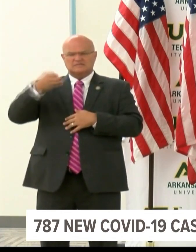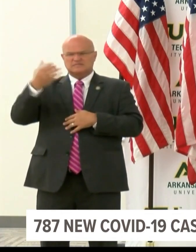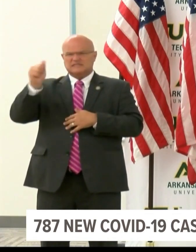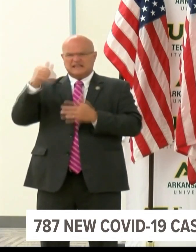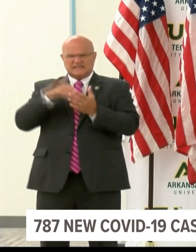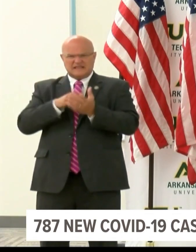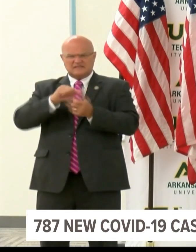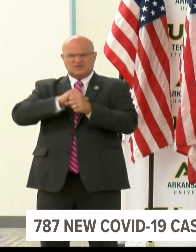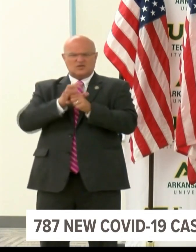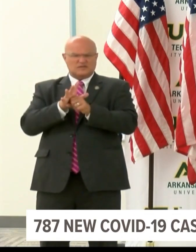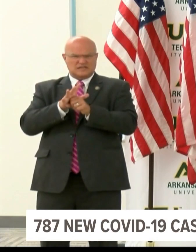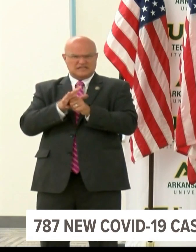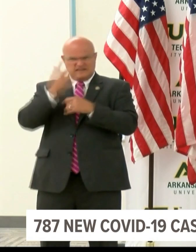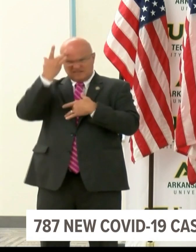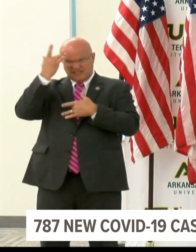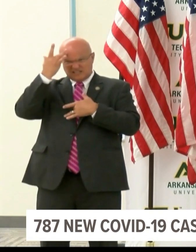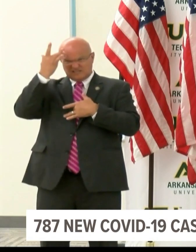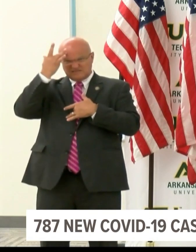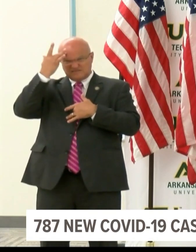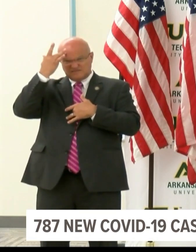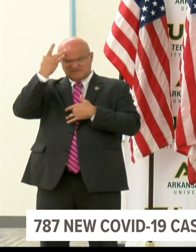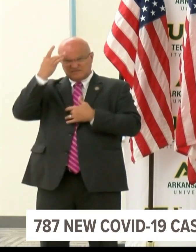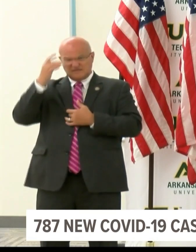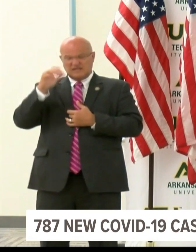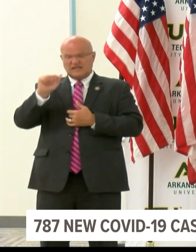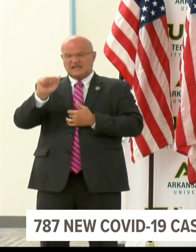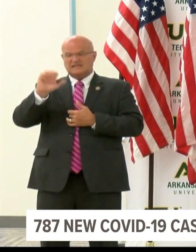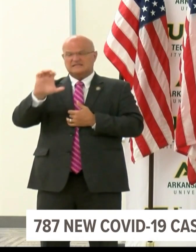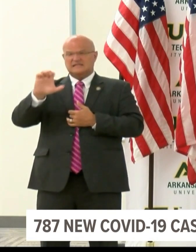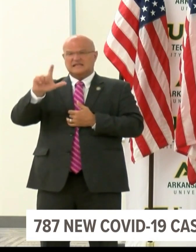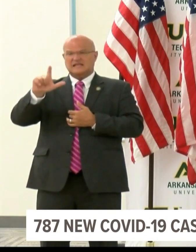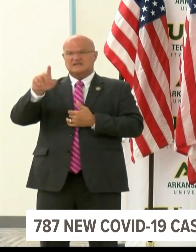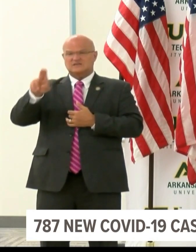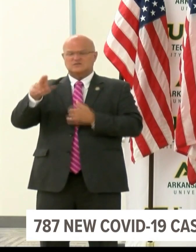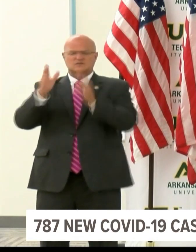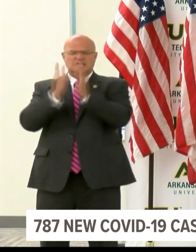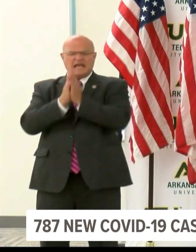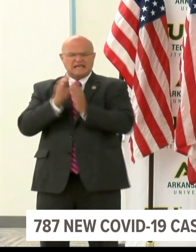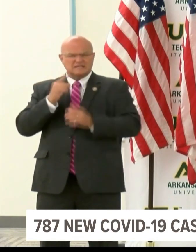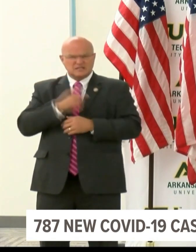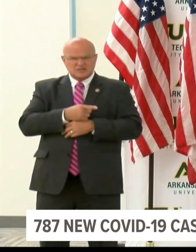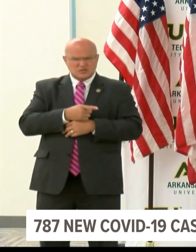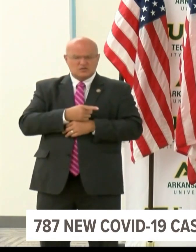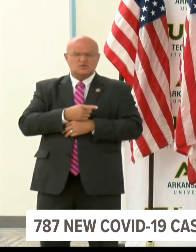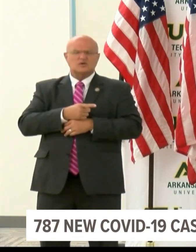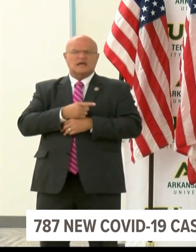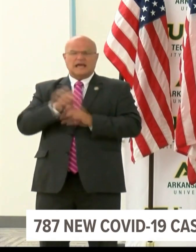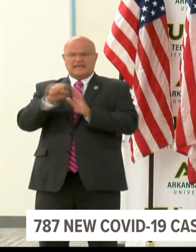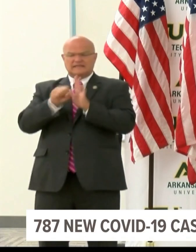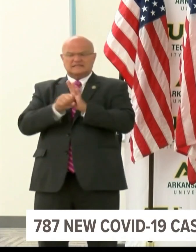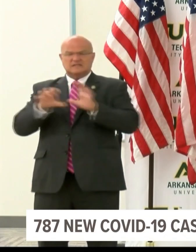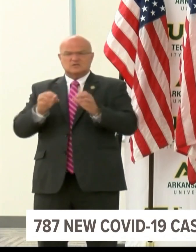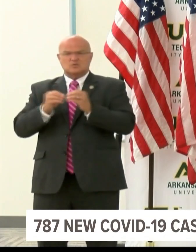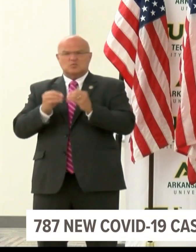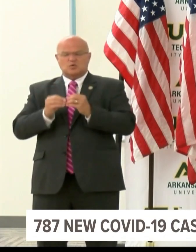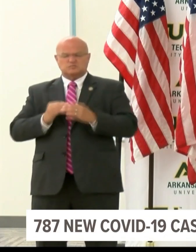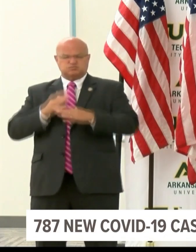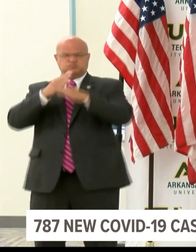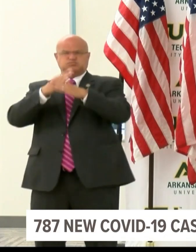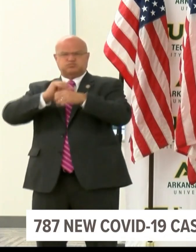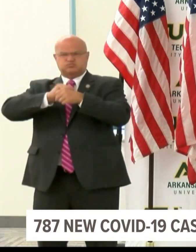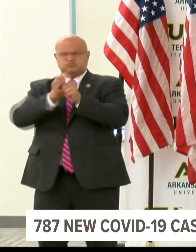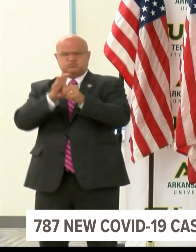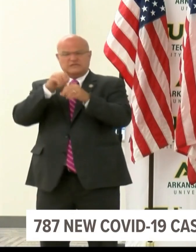of COVID-19 infections. The ACLU of Arkansas is asking you and the state to do more to combat COVID-19